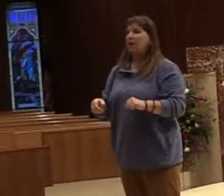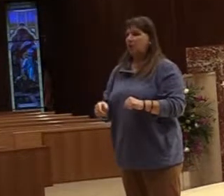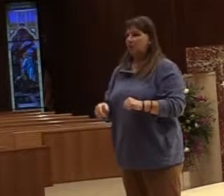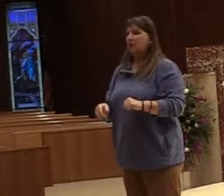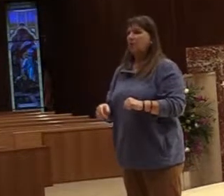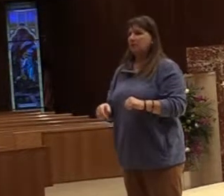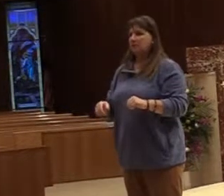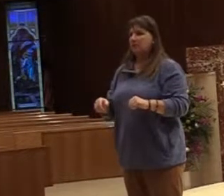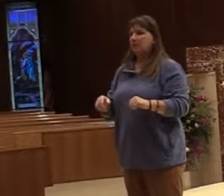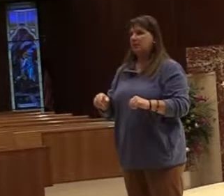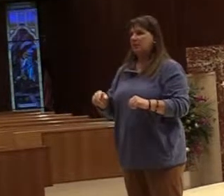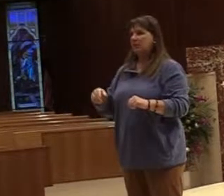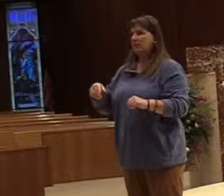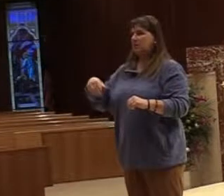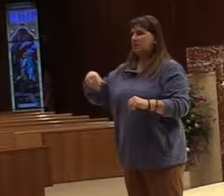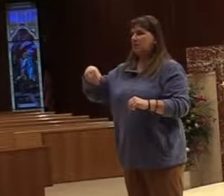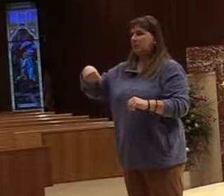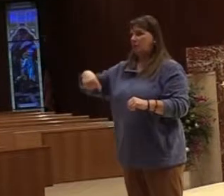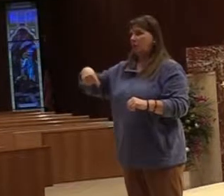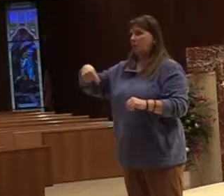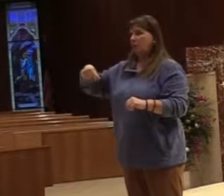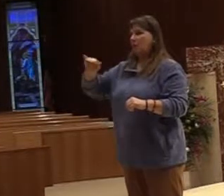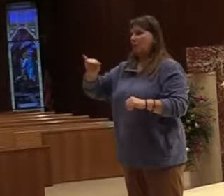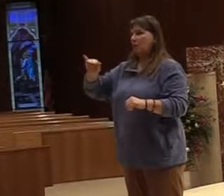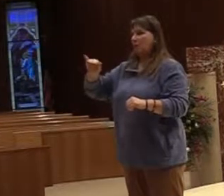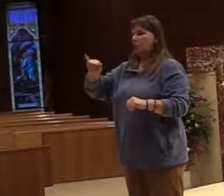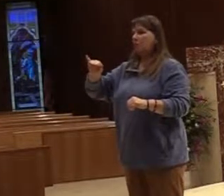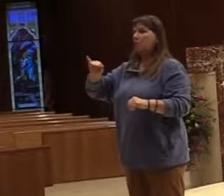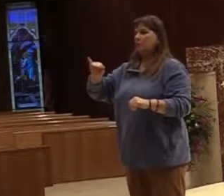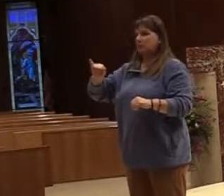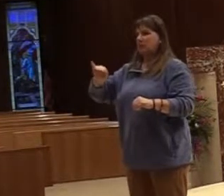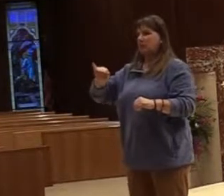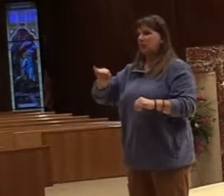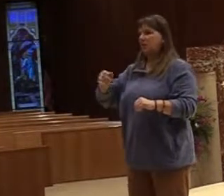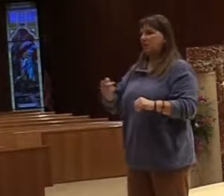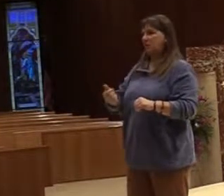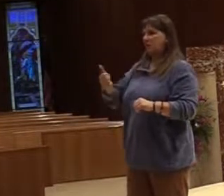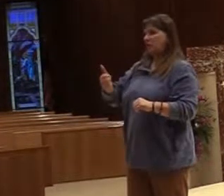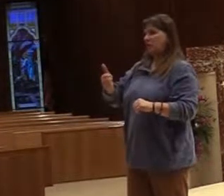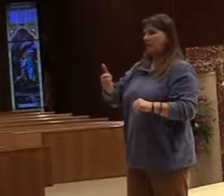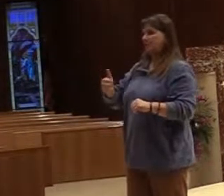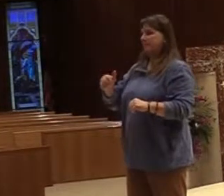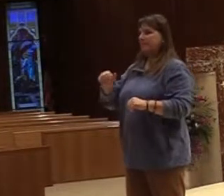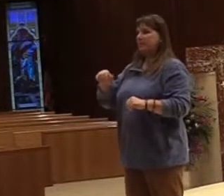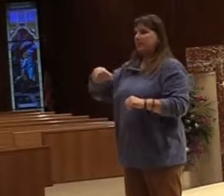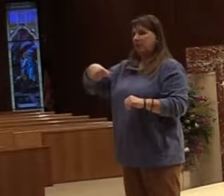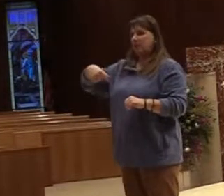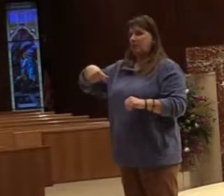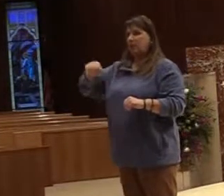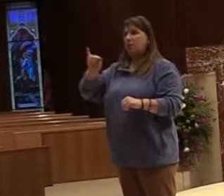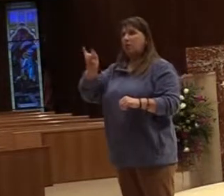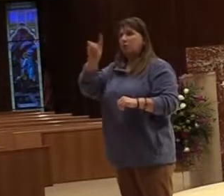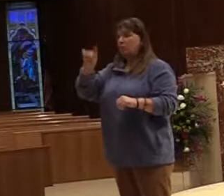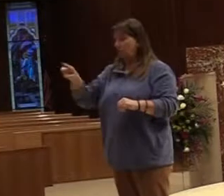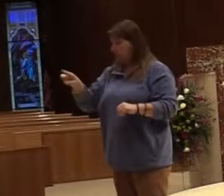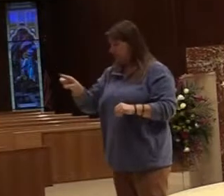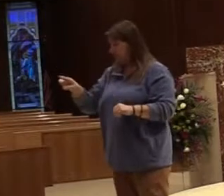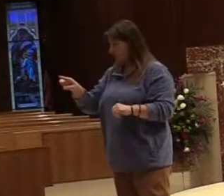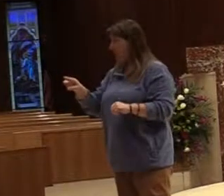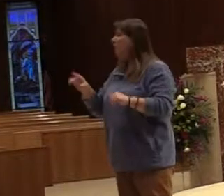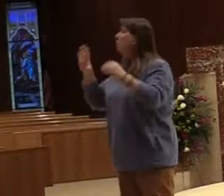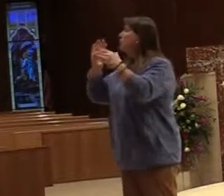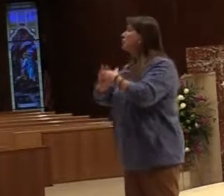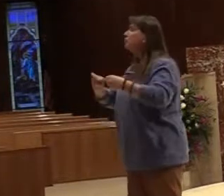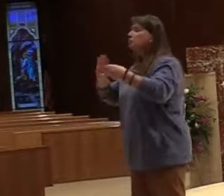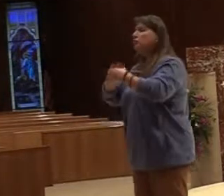quiz. So we go to the next slide. And one after that. So which parable last week was meant to awaken us to the